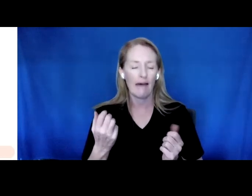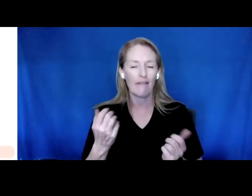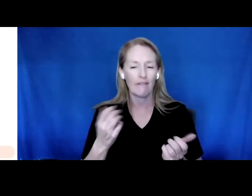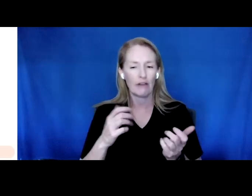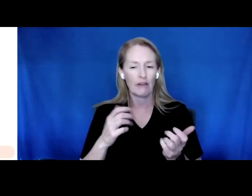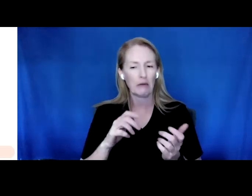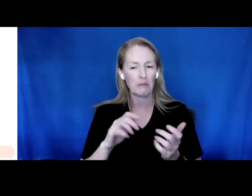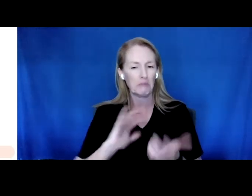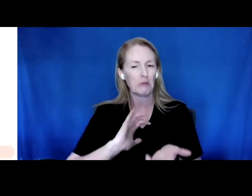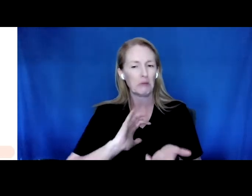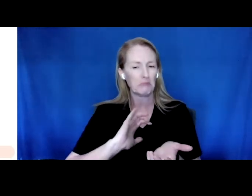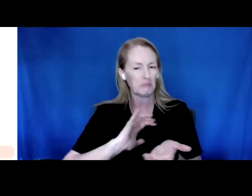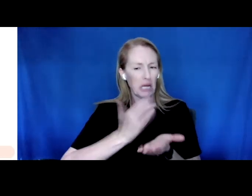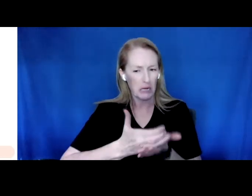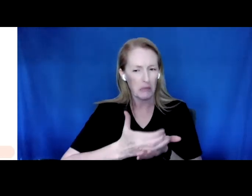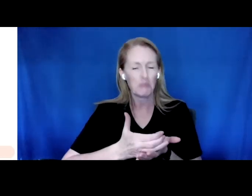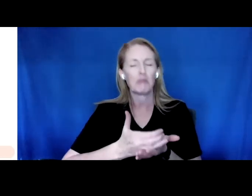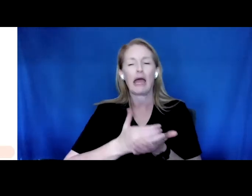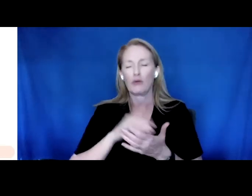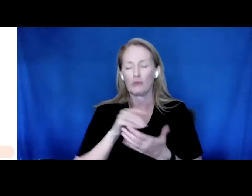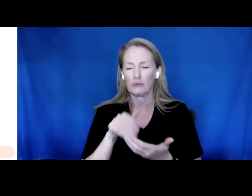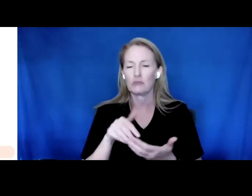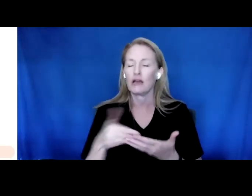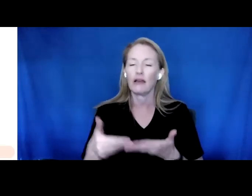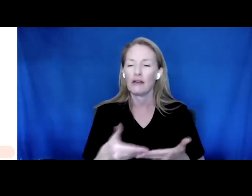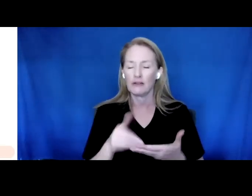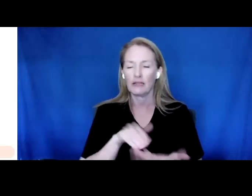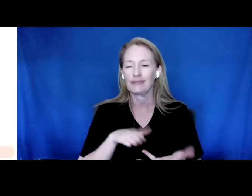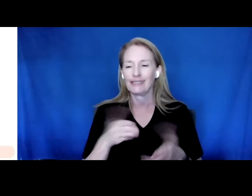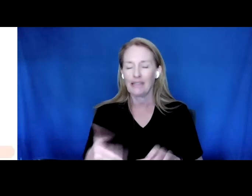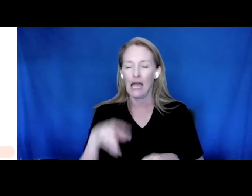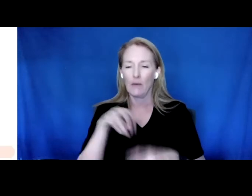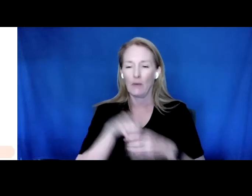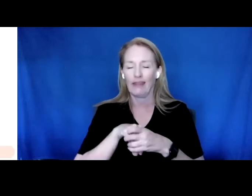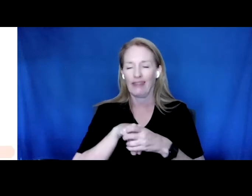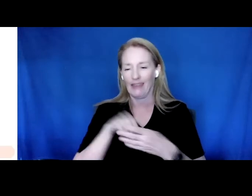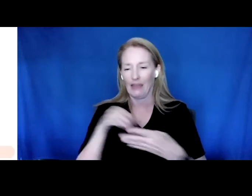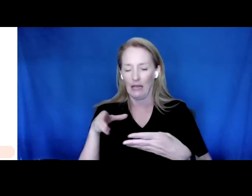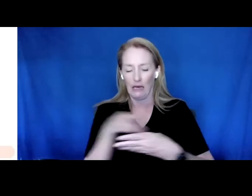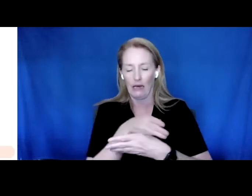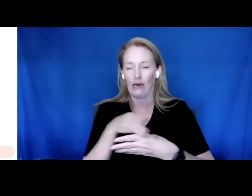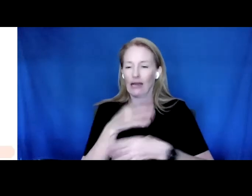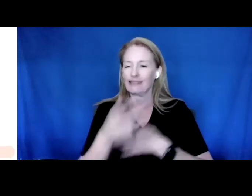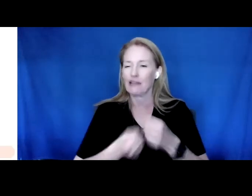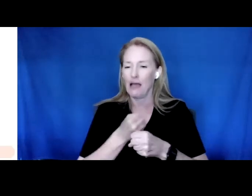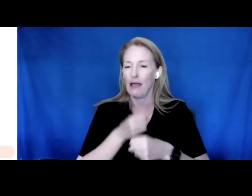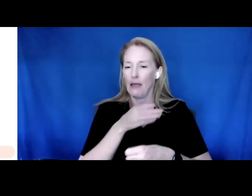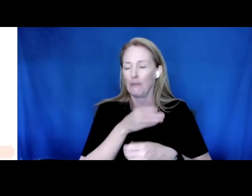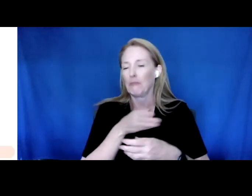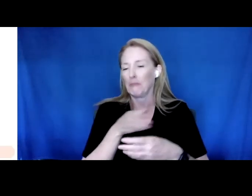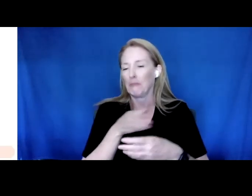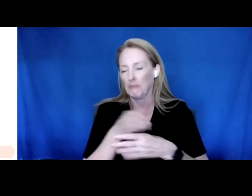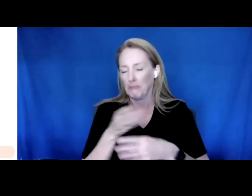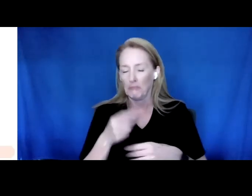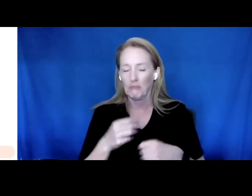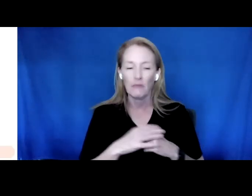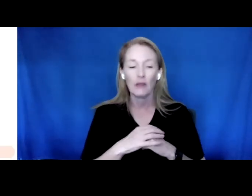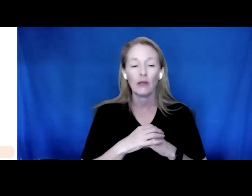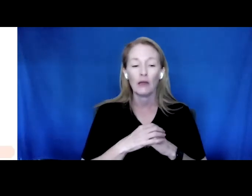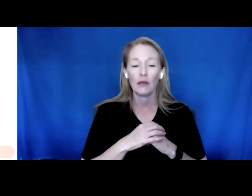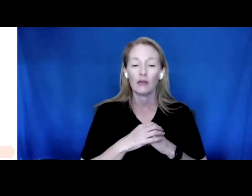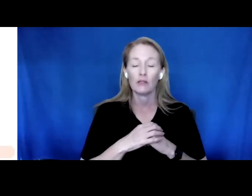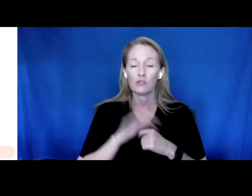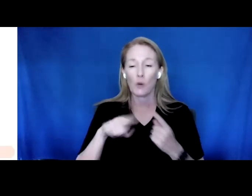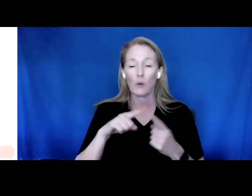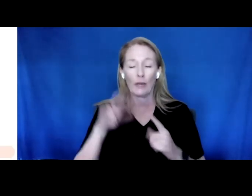each period of risk. And when it came down to it, even when we looked at Maricopa County, which is our largest county with the